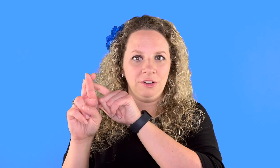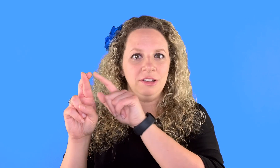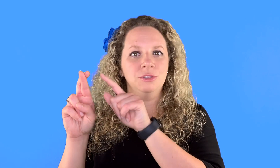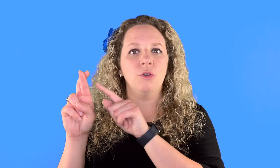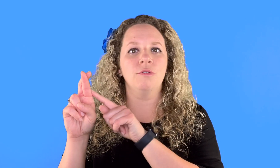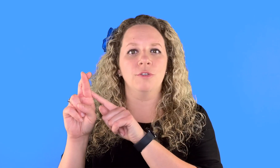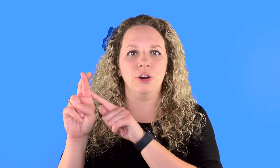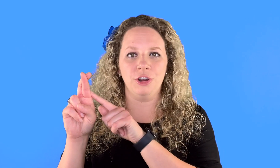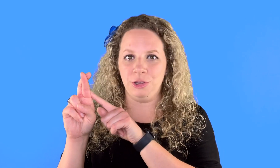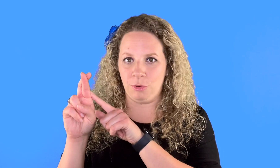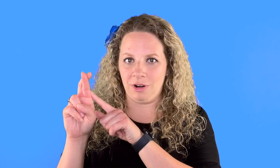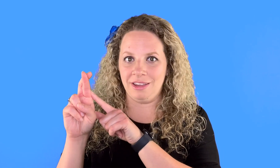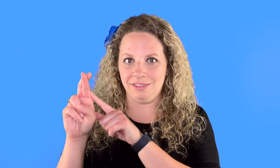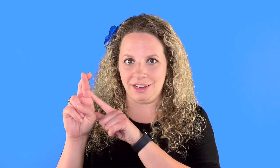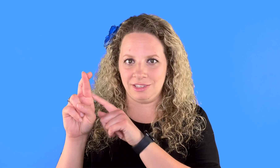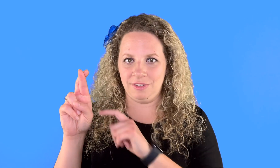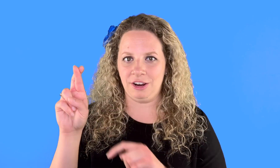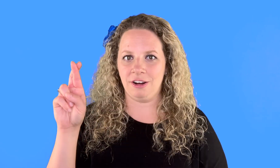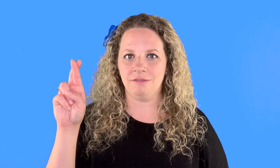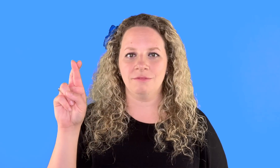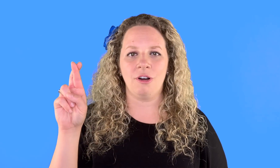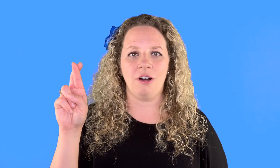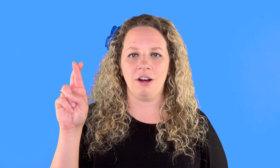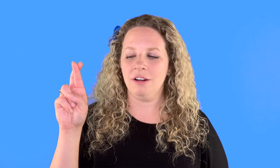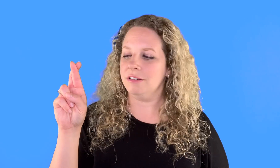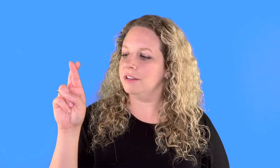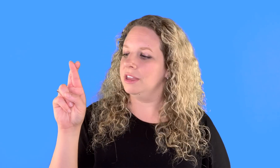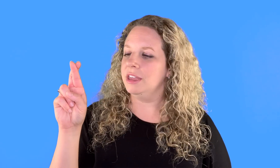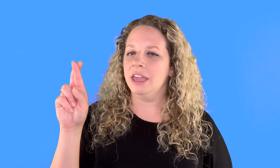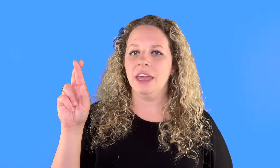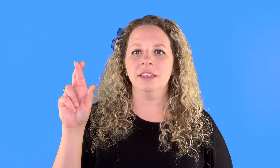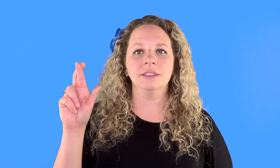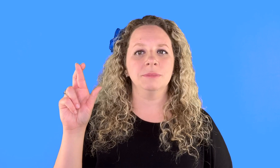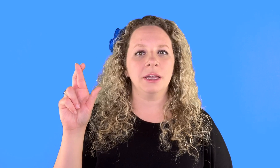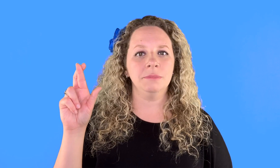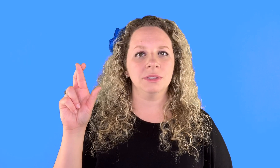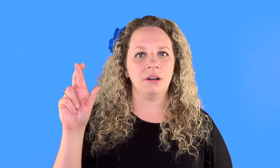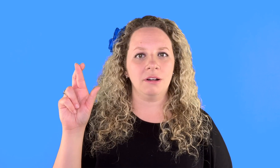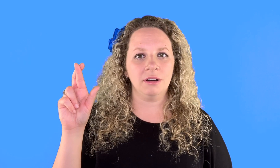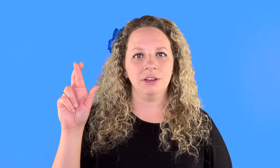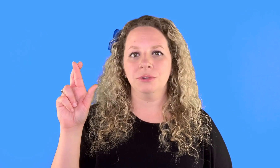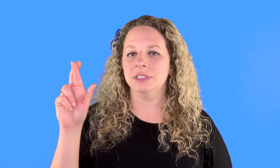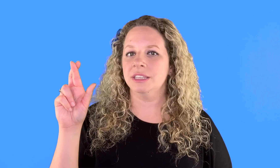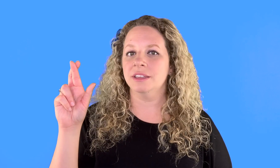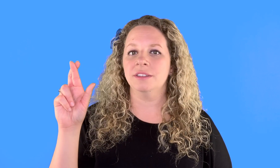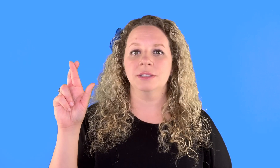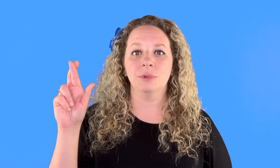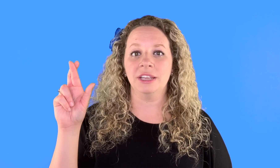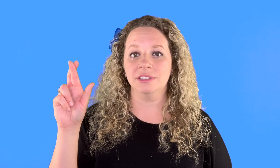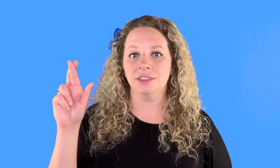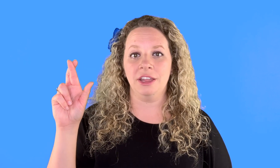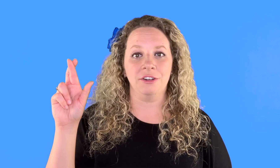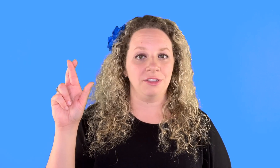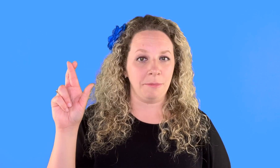is over your index finger, R. And sometimes R, you'll see that someone has their thumb